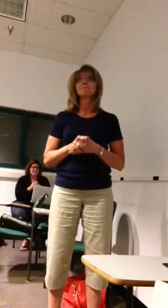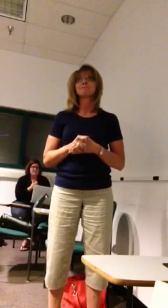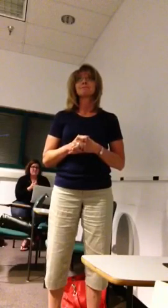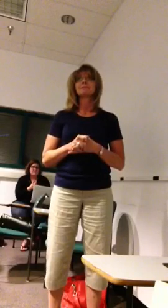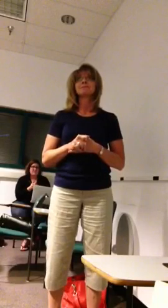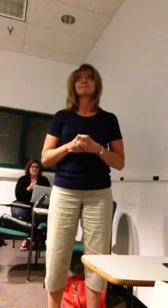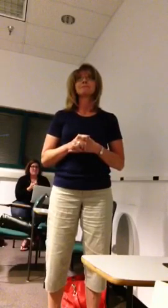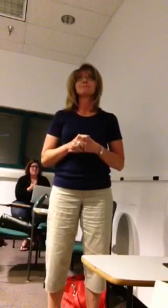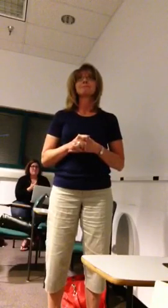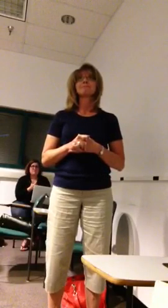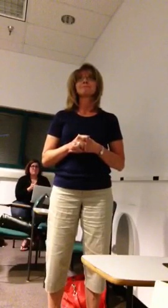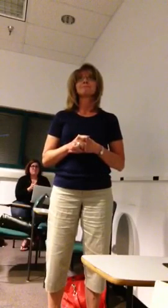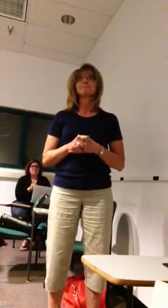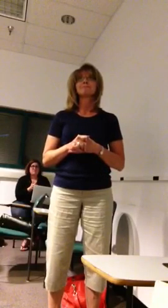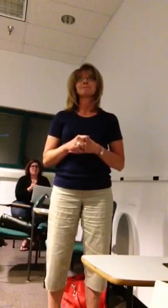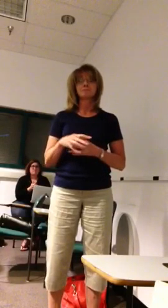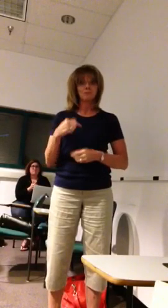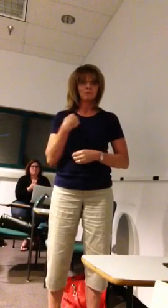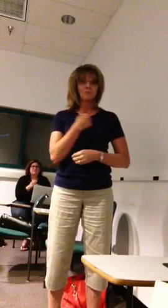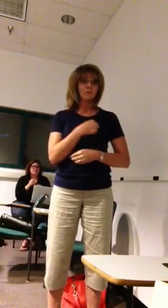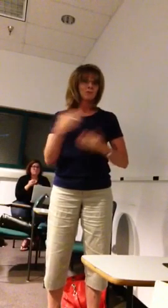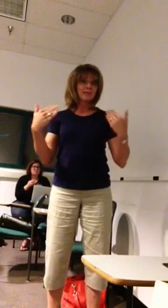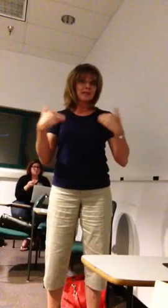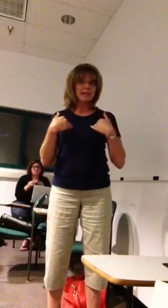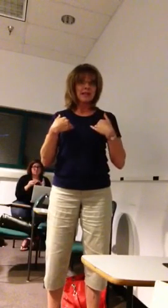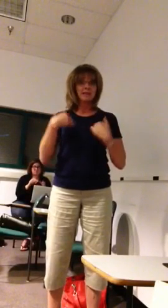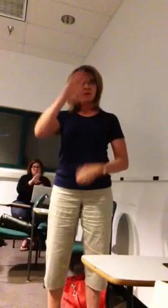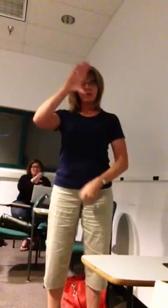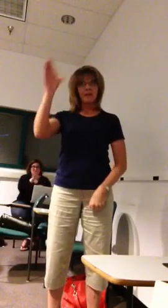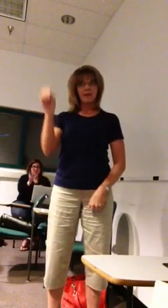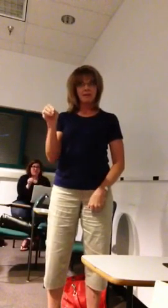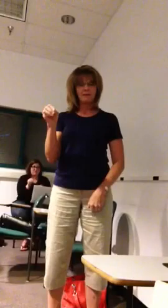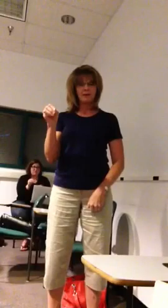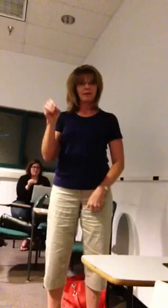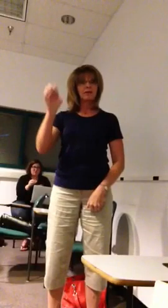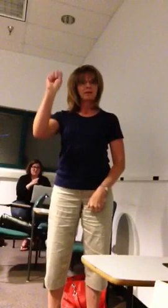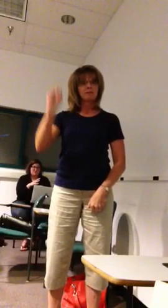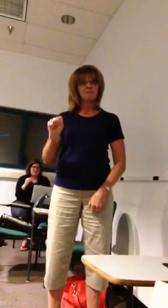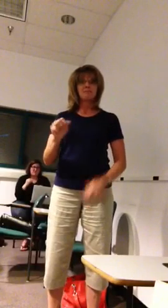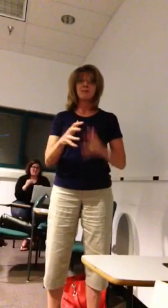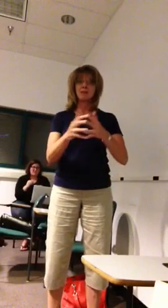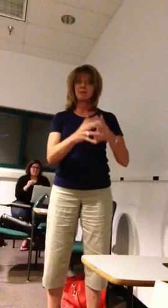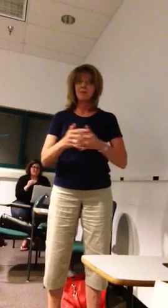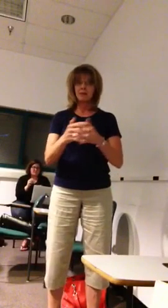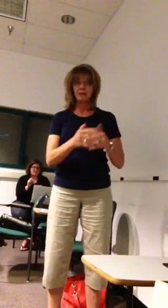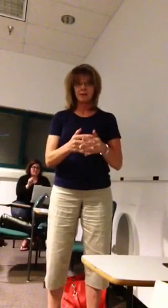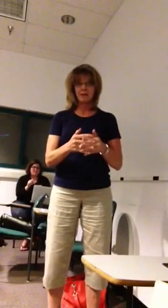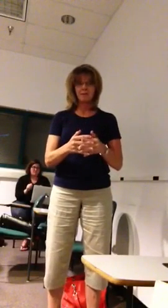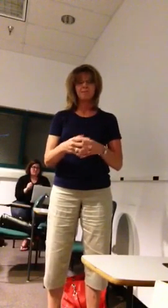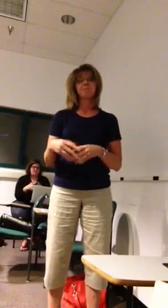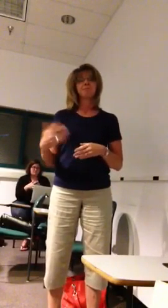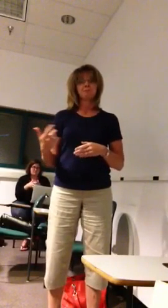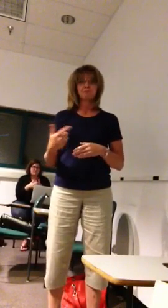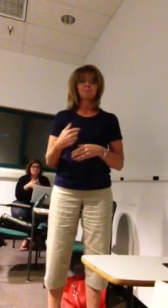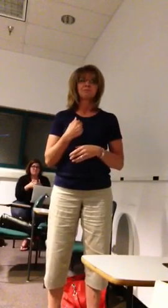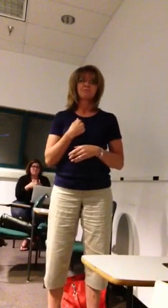got Africa and South America. We got those two. It's the only ones we can figure out. But it's these that we're going to be talking about today. These